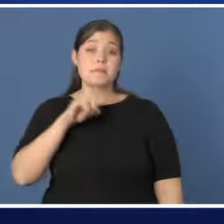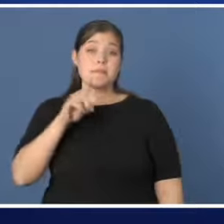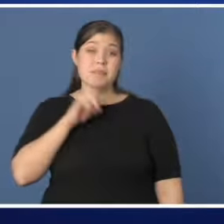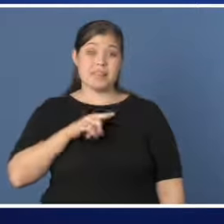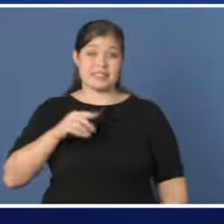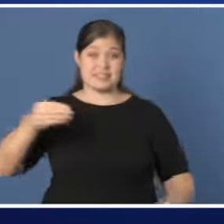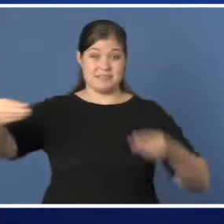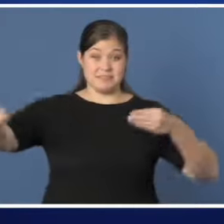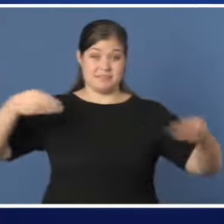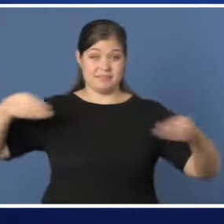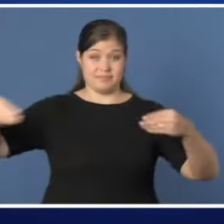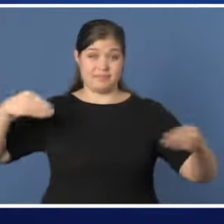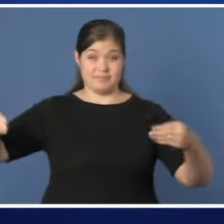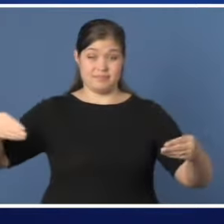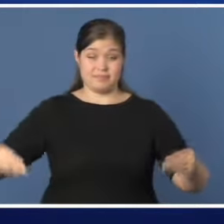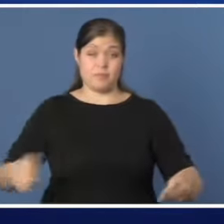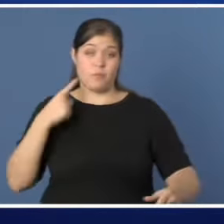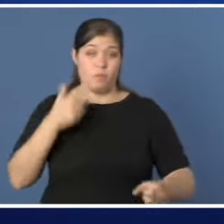Plastic sheeting.